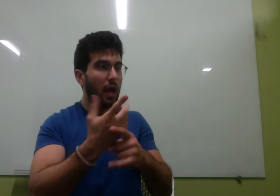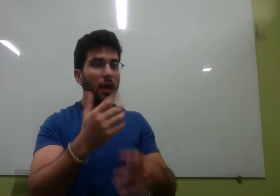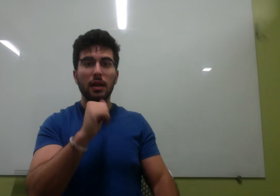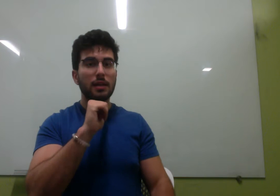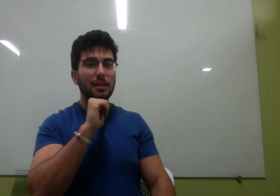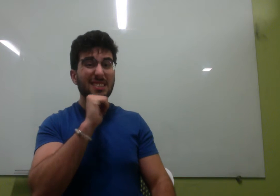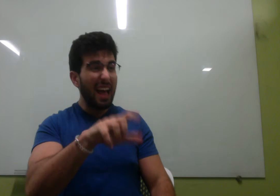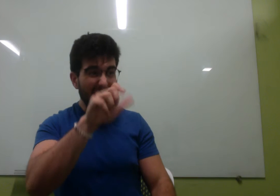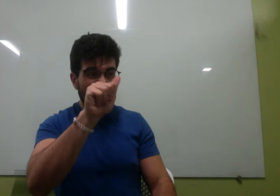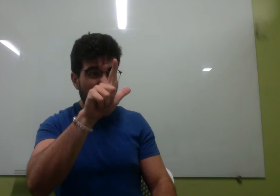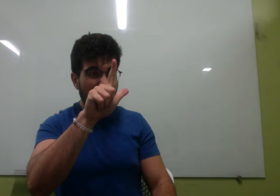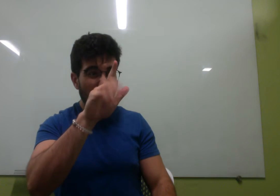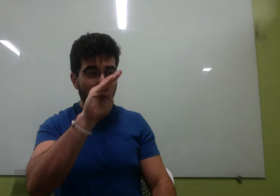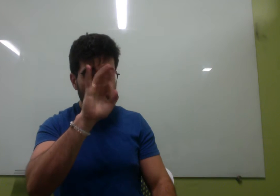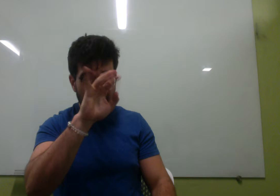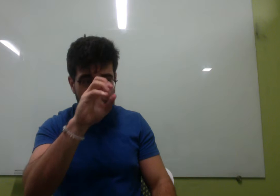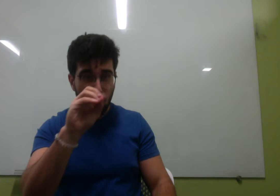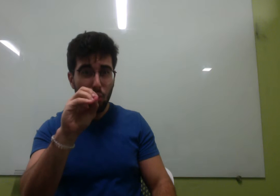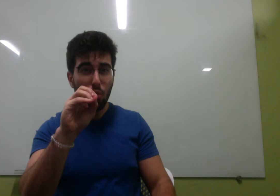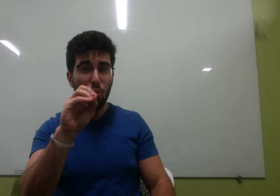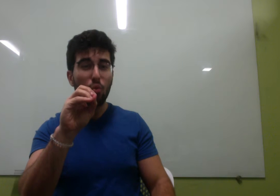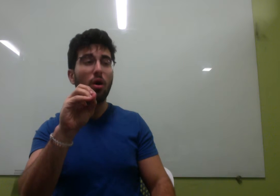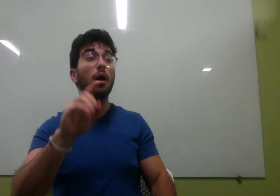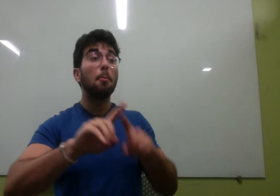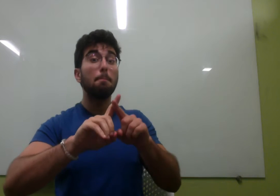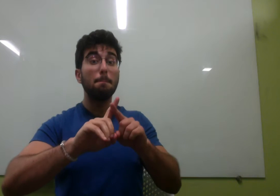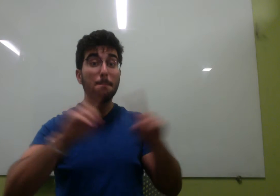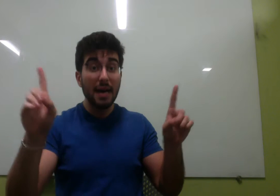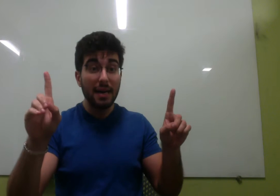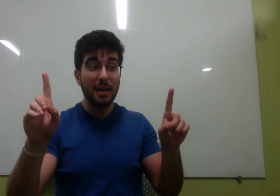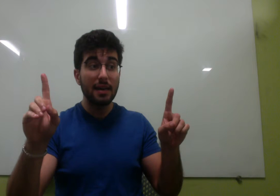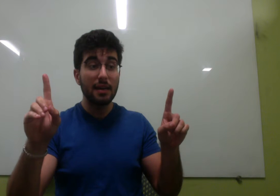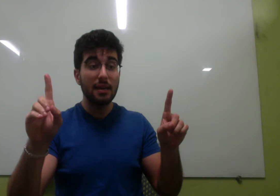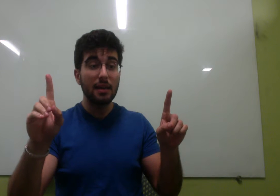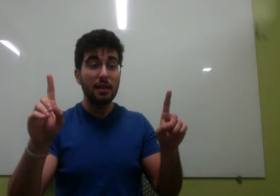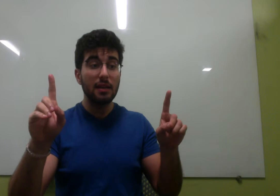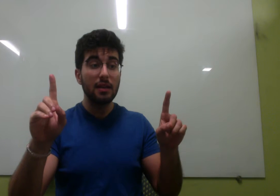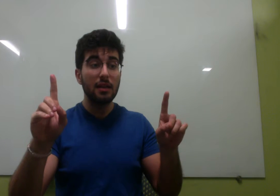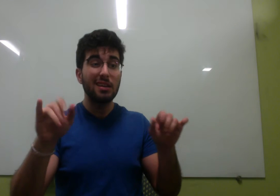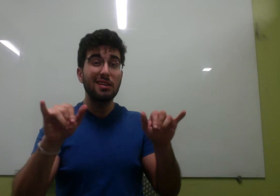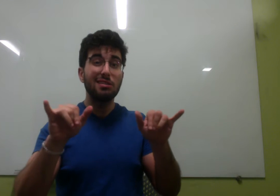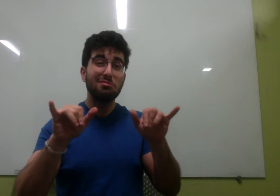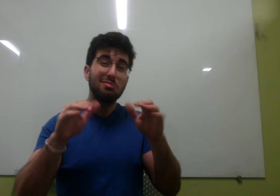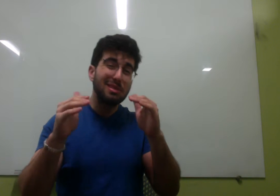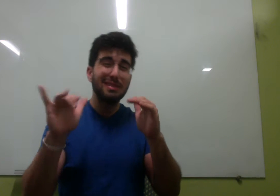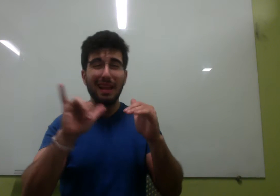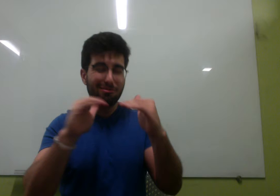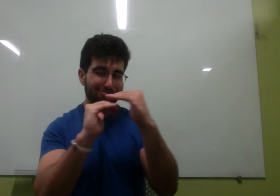hair and coat, but not like, say, the eyes or anything like that. Wow. But it's really cute. It's a mom and her baby, and you know they're